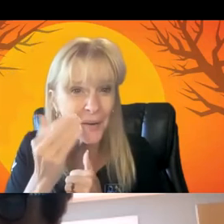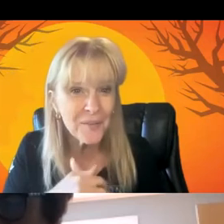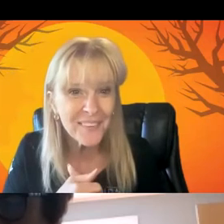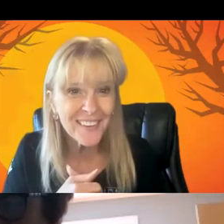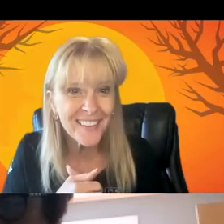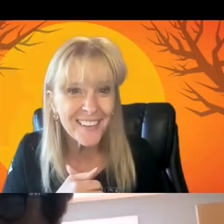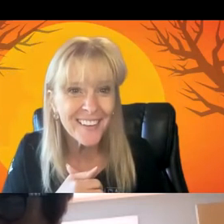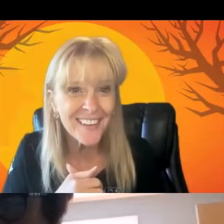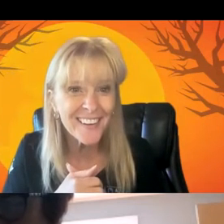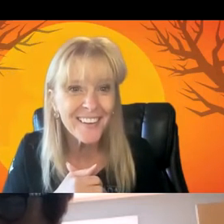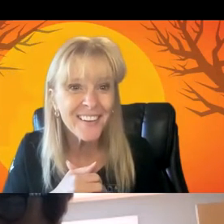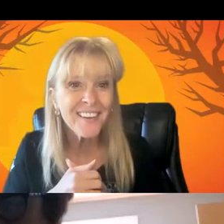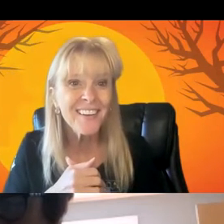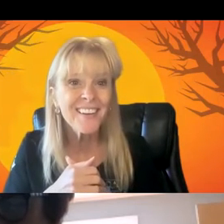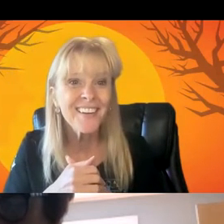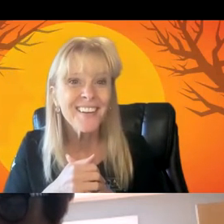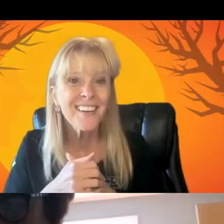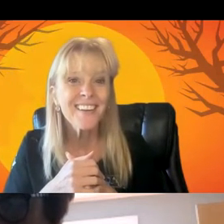Anyone know?